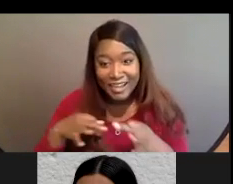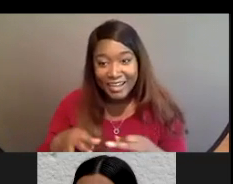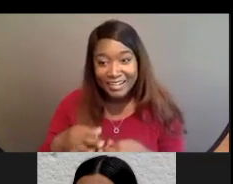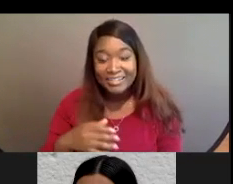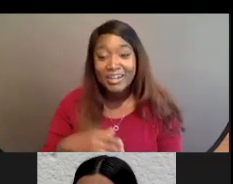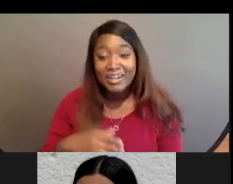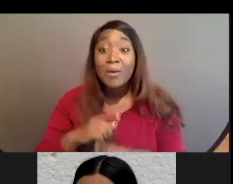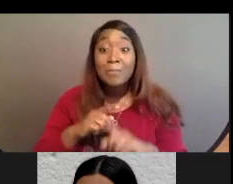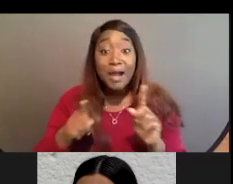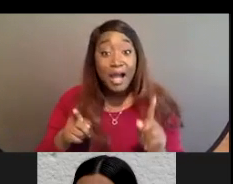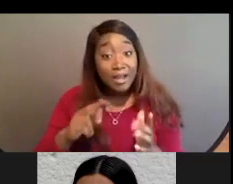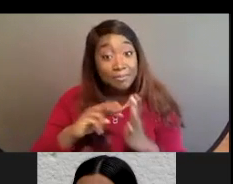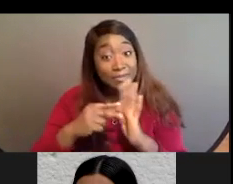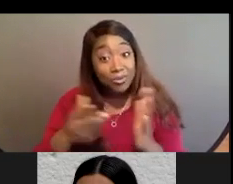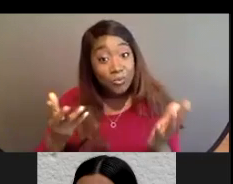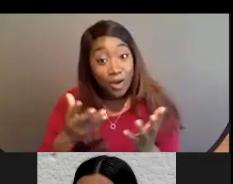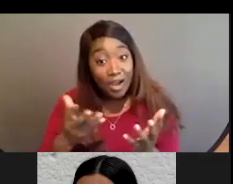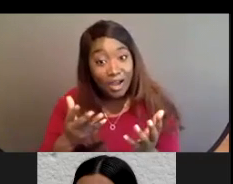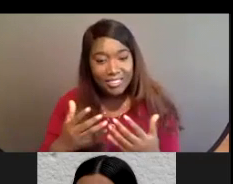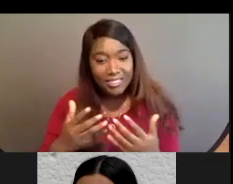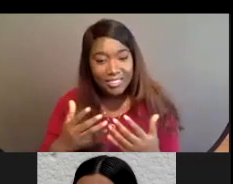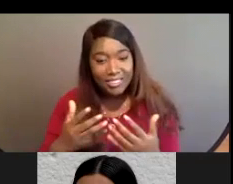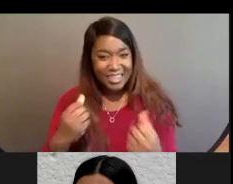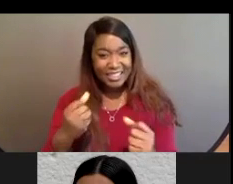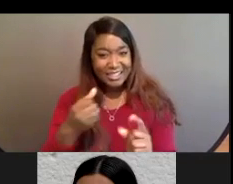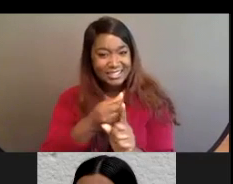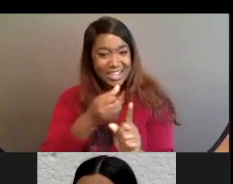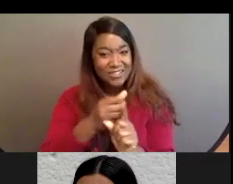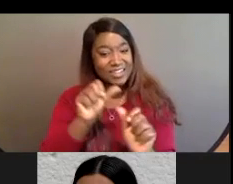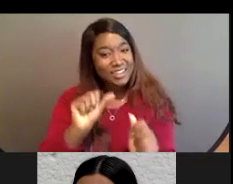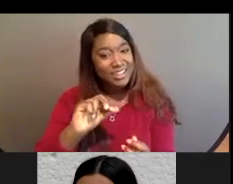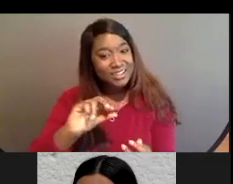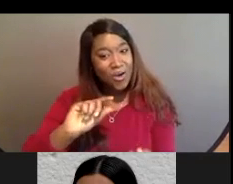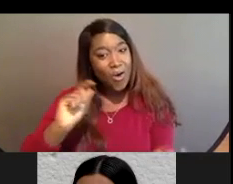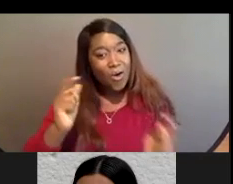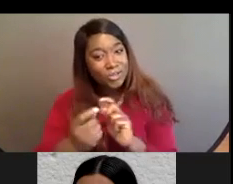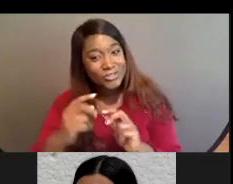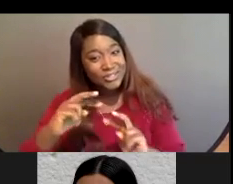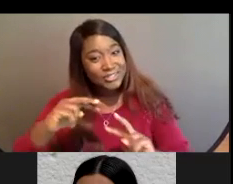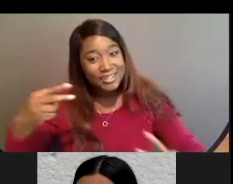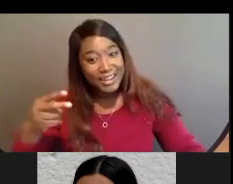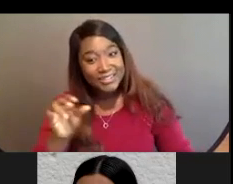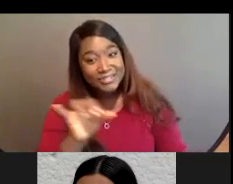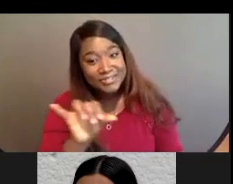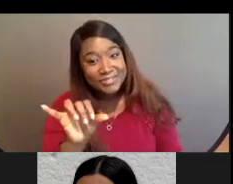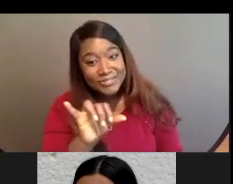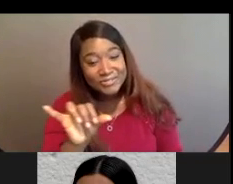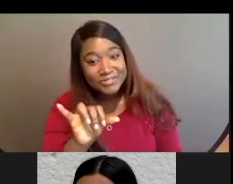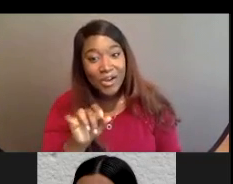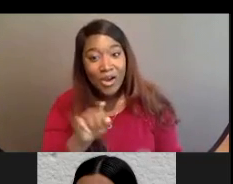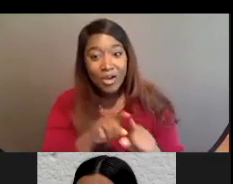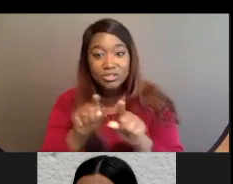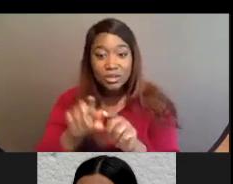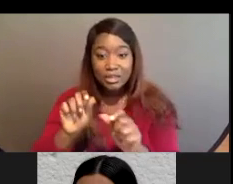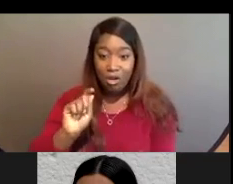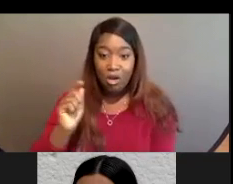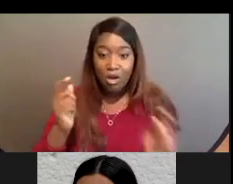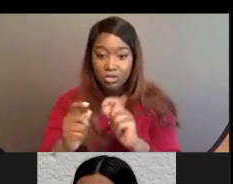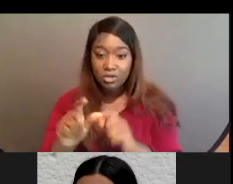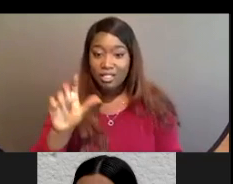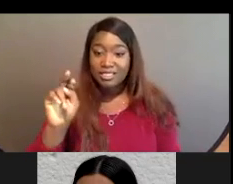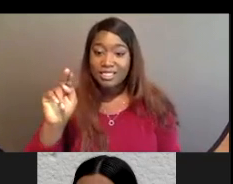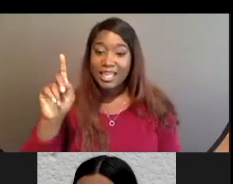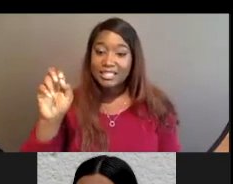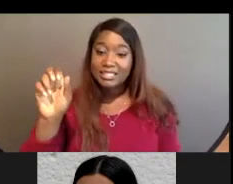healing can also alter the DNA, can also alter the landscape of how it is that we're